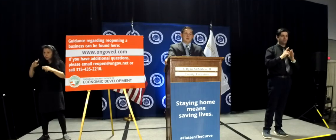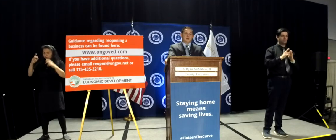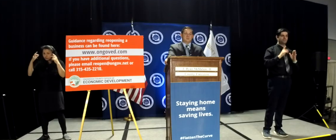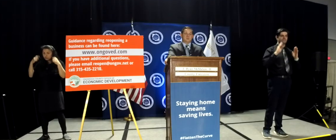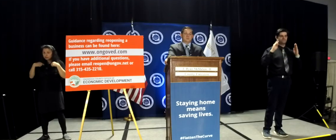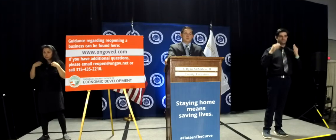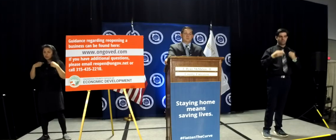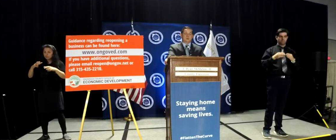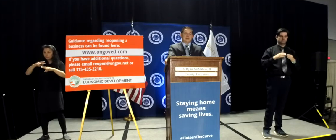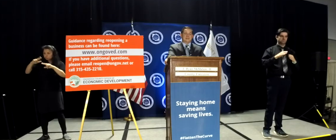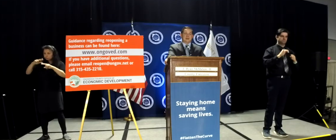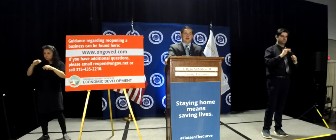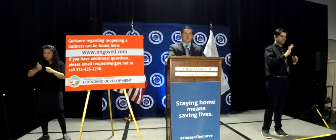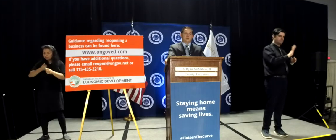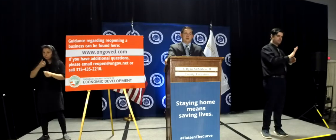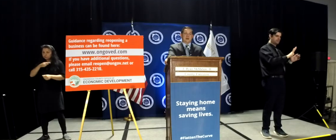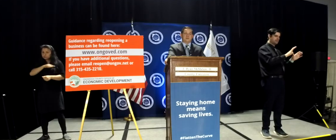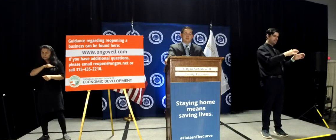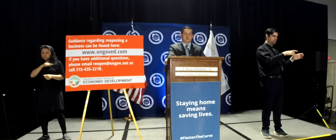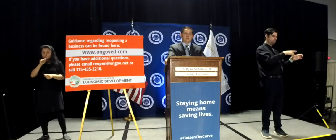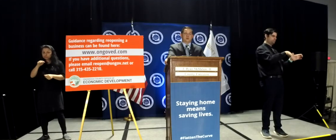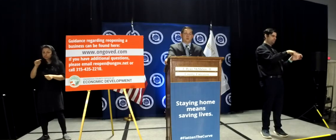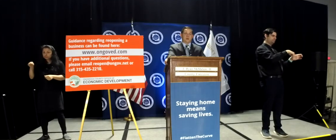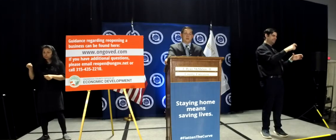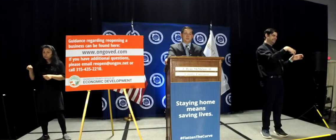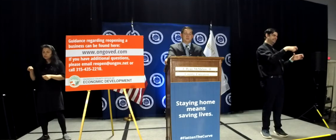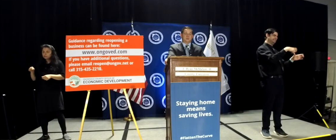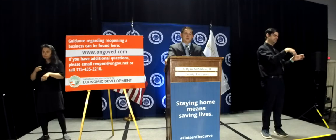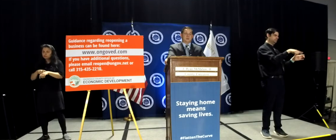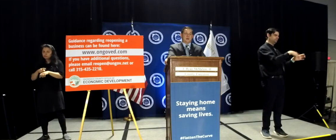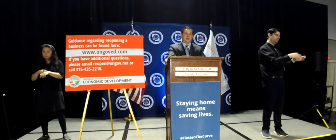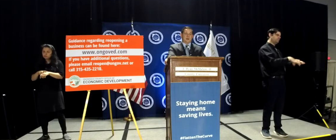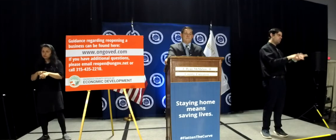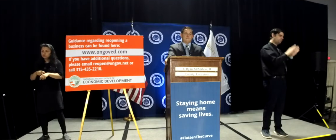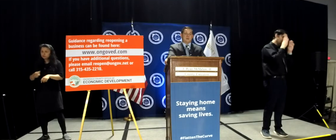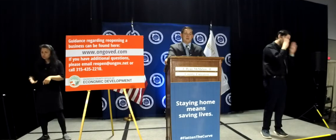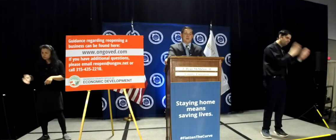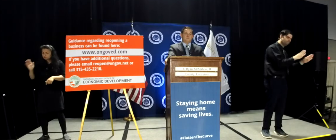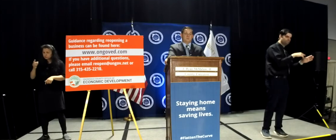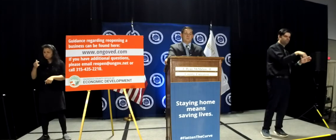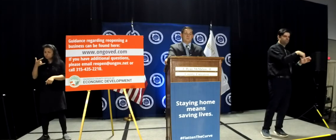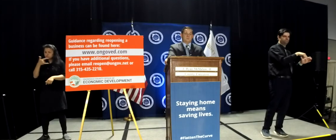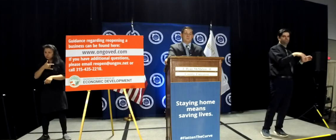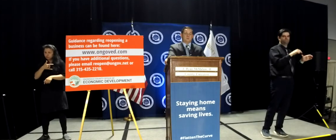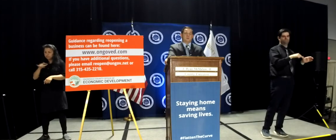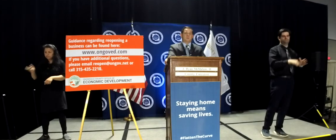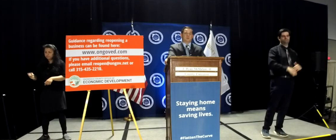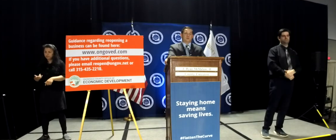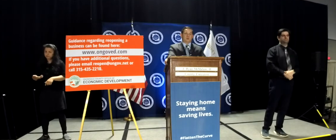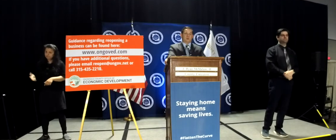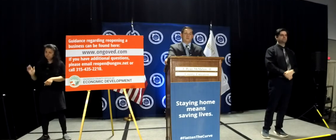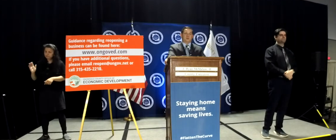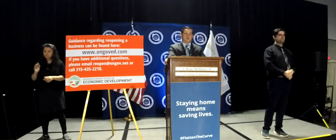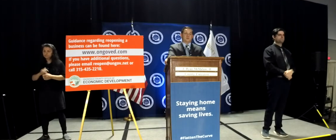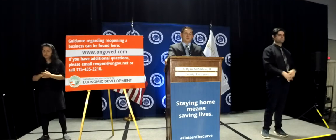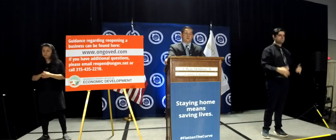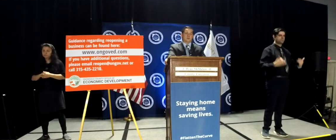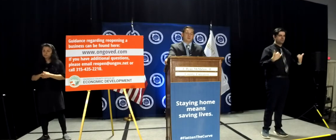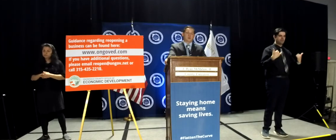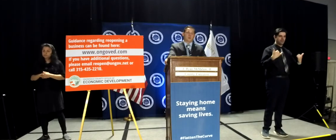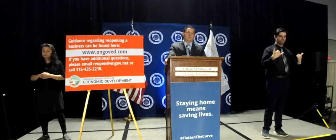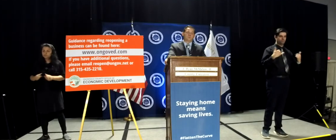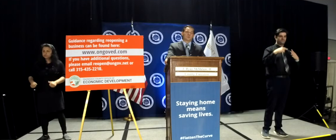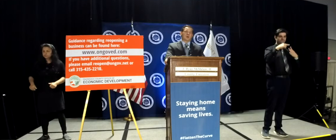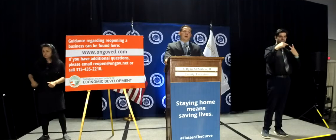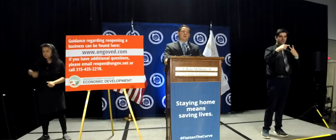that you got to get out and have a chance to earn a wage and improve your life for yourself and your